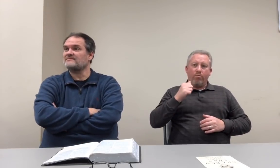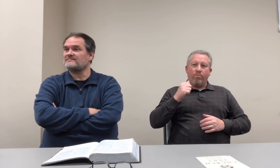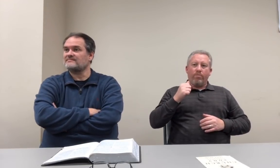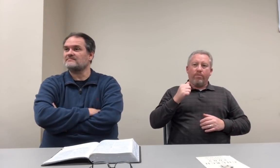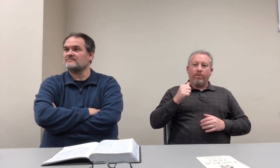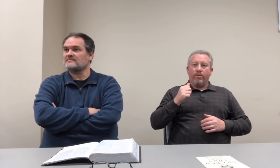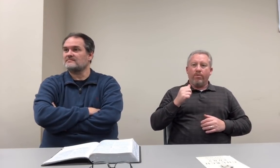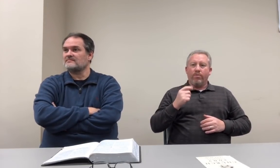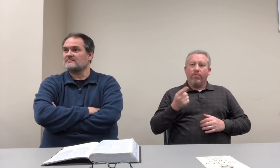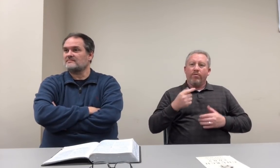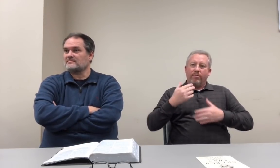know you fully,